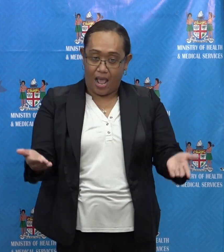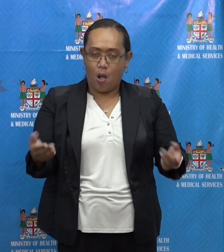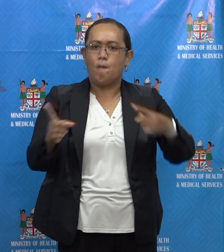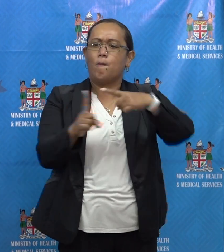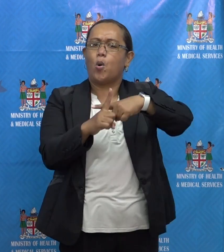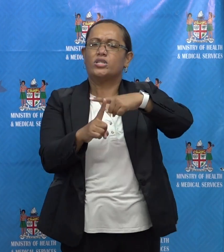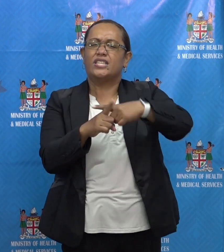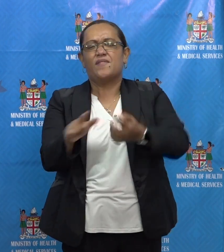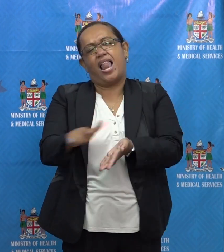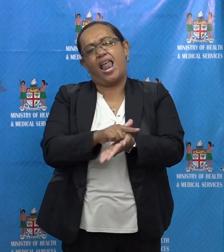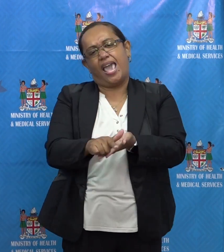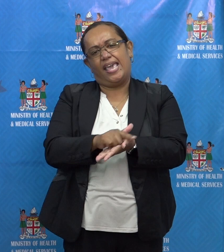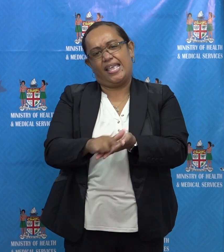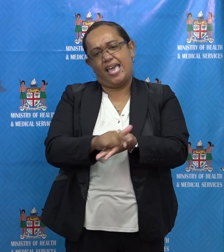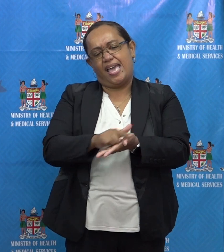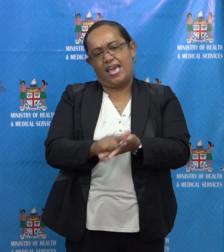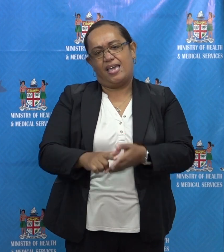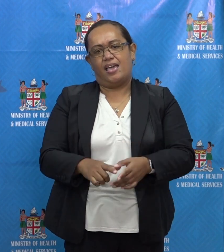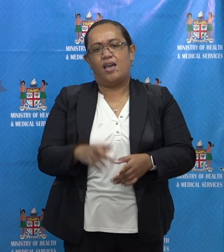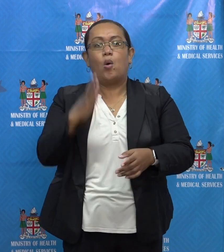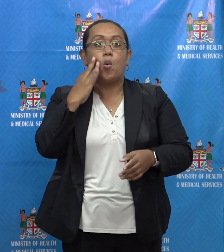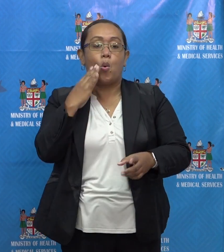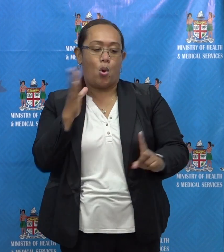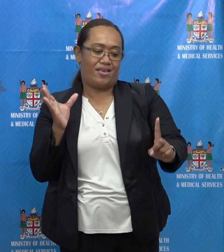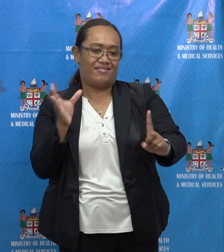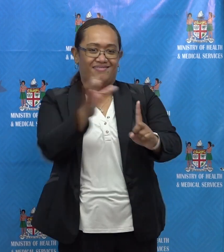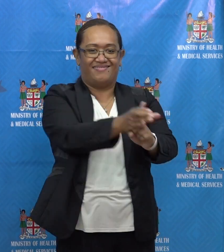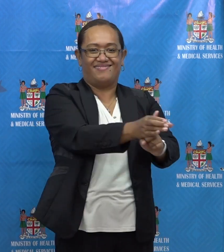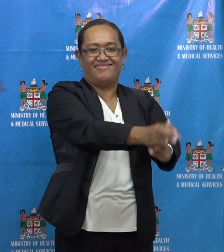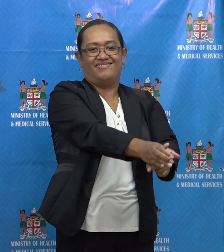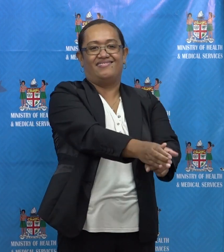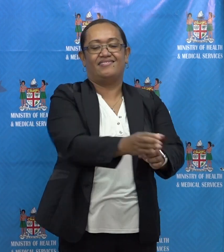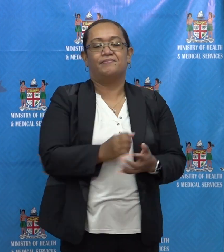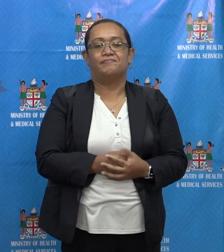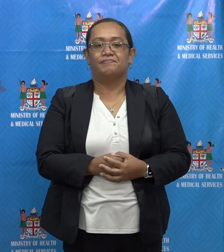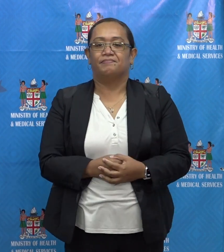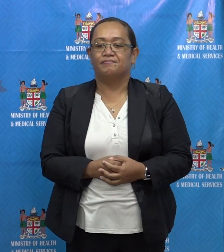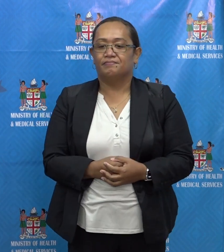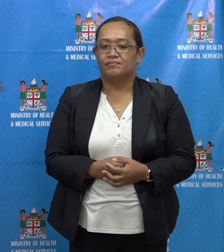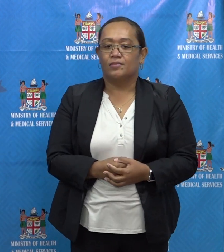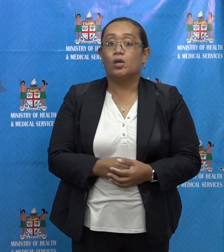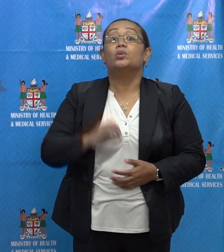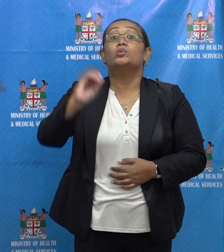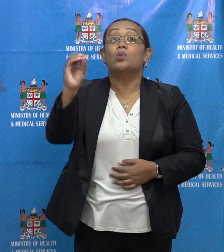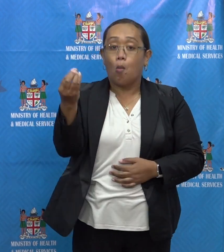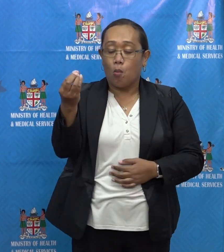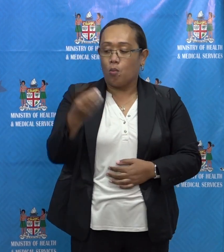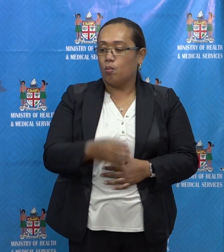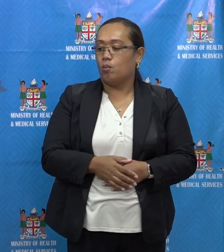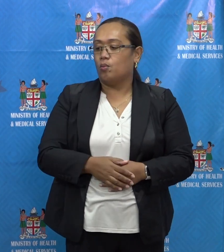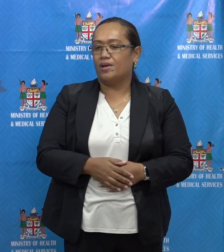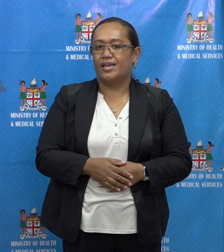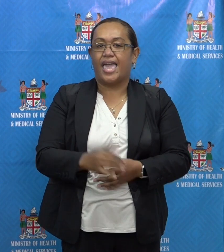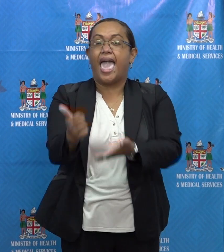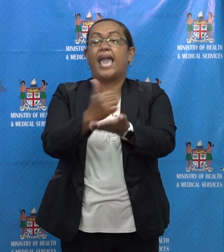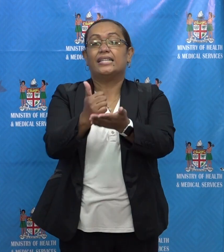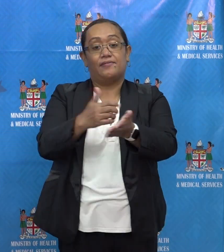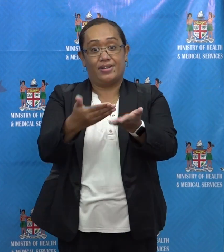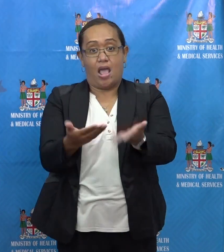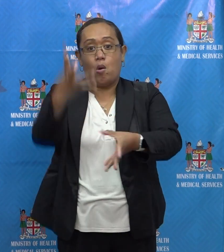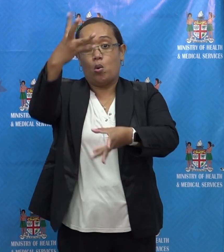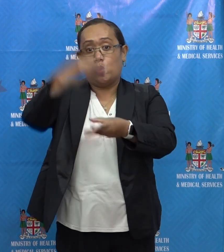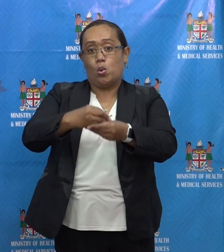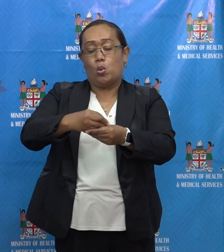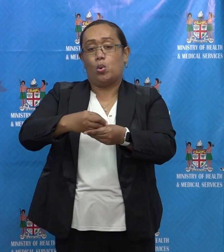positive later during the quarantine period while they were in quarantine facilities. So our total active cases in